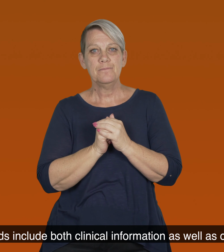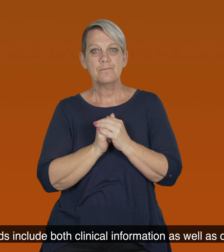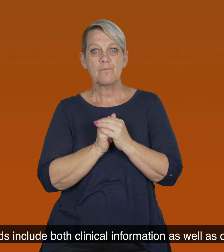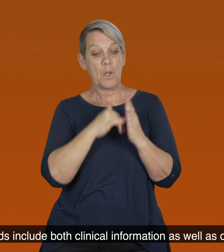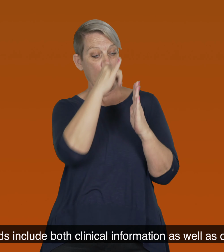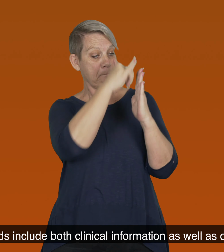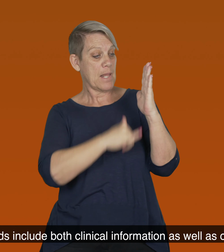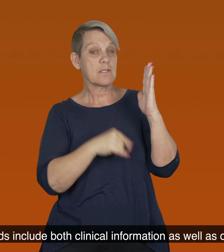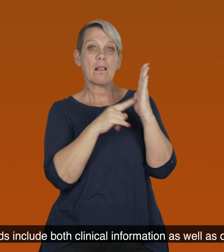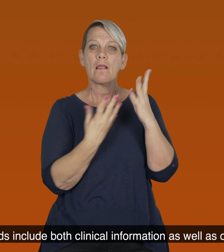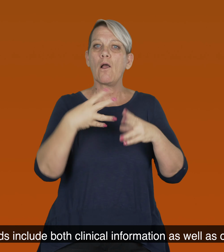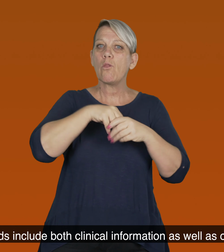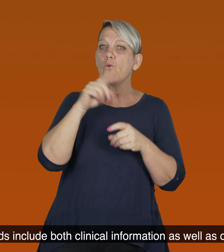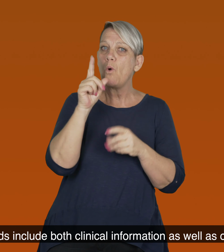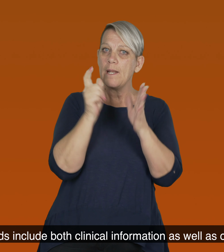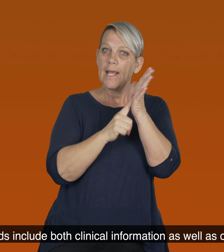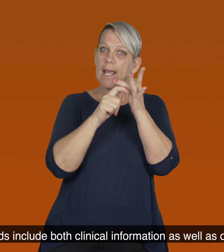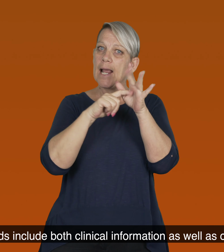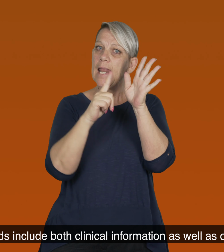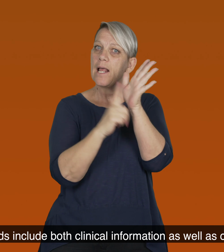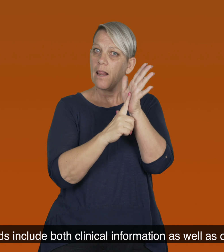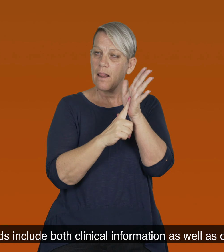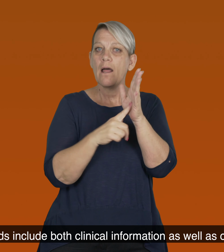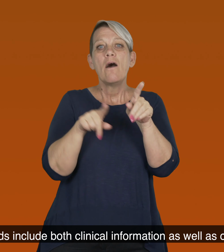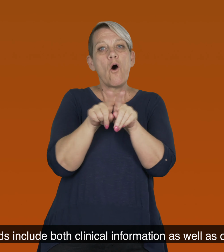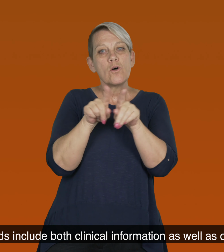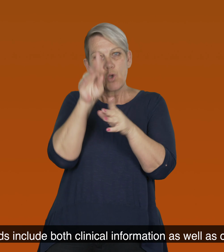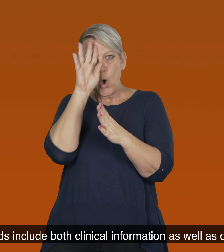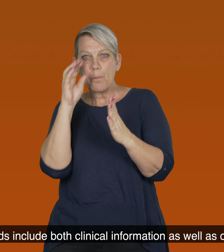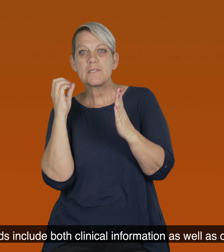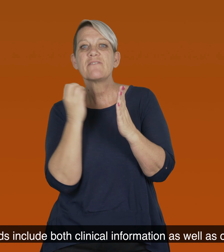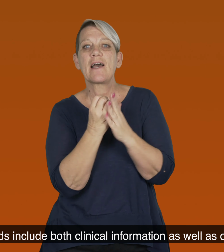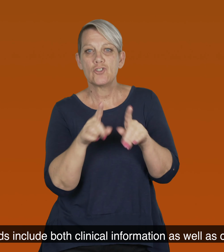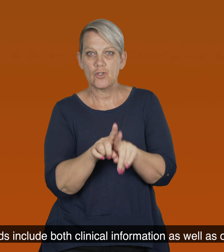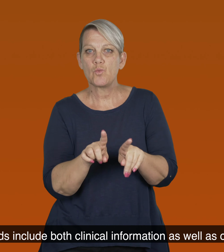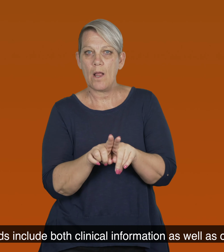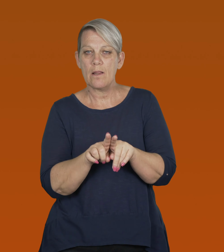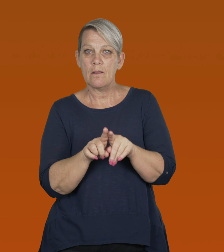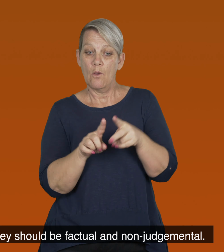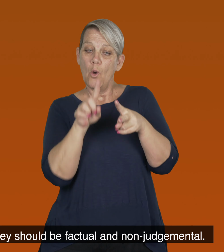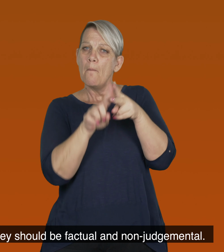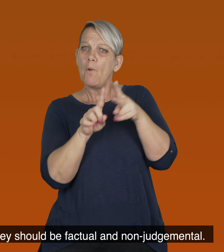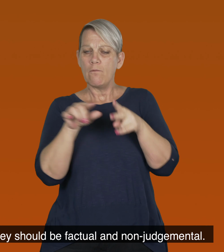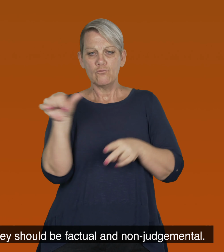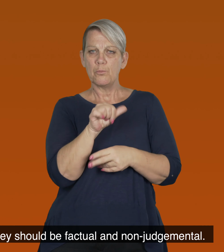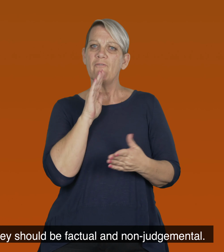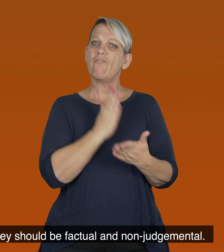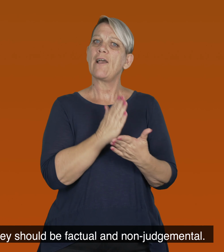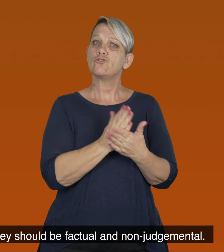Medical records include both clinical information as well as observations. They should be factual